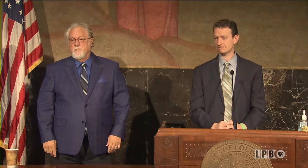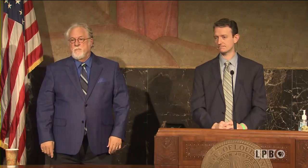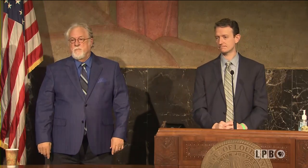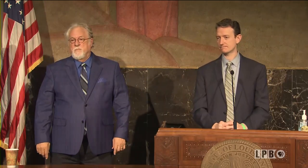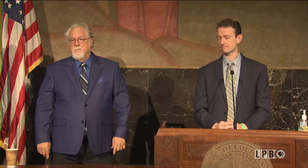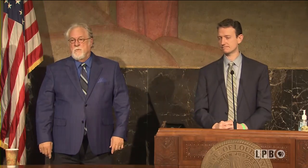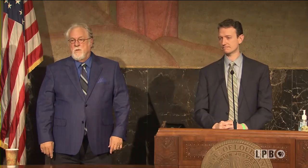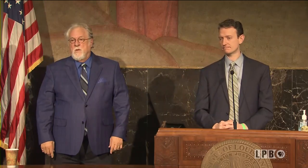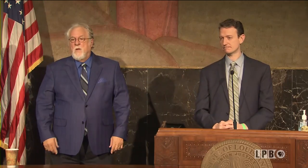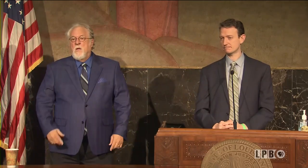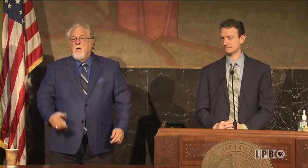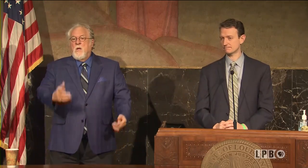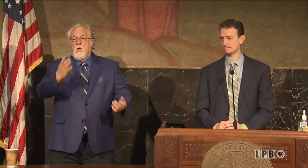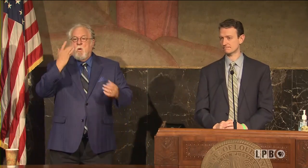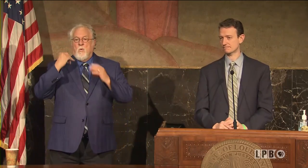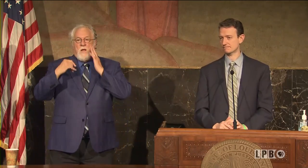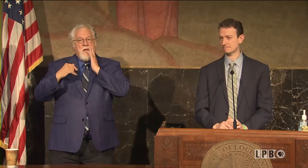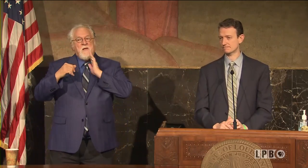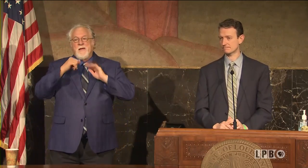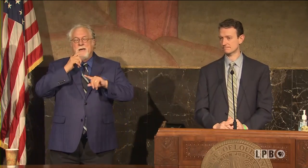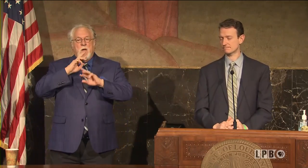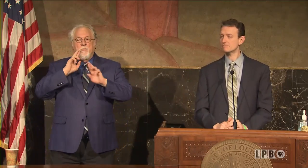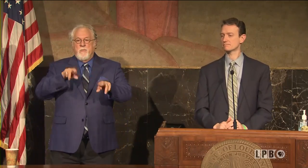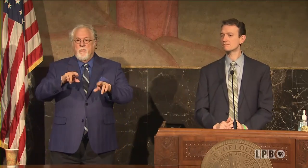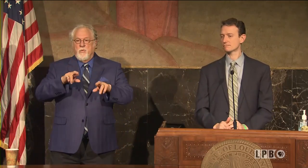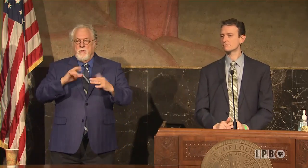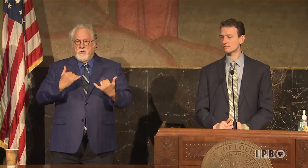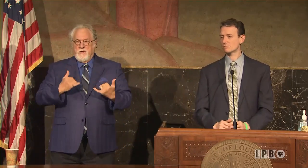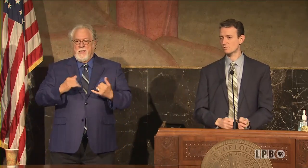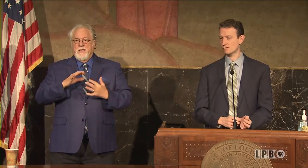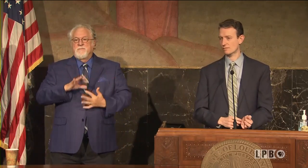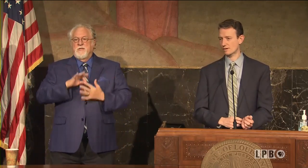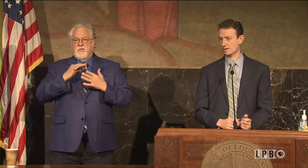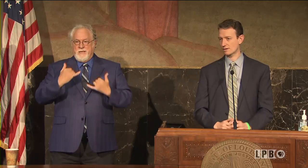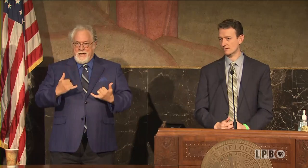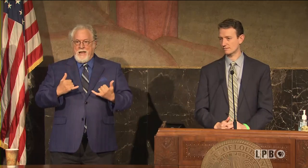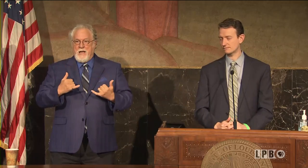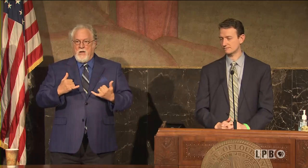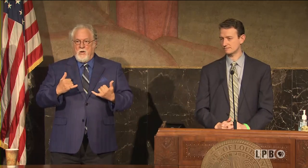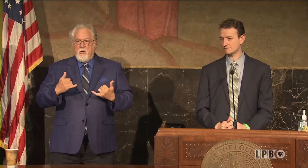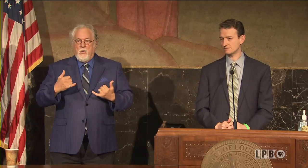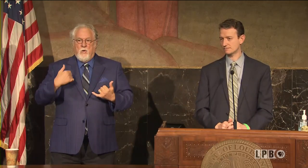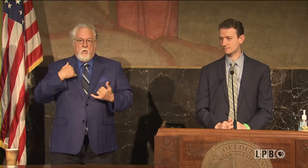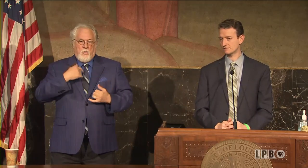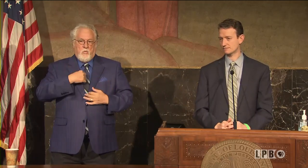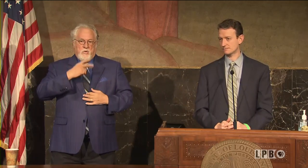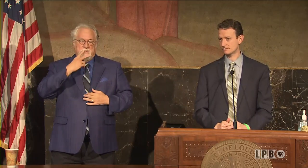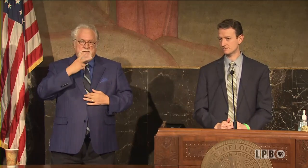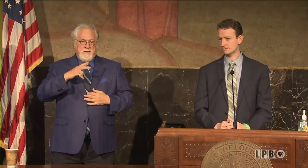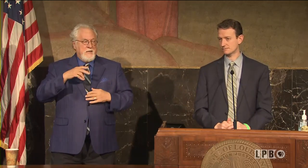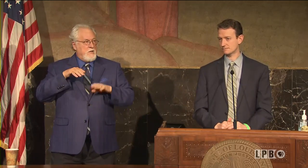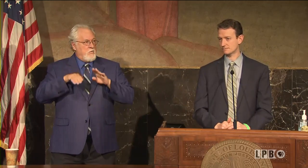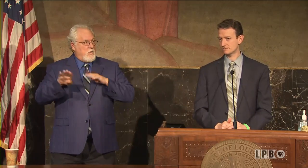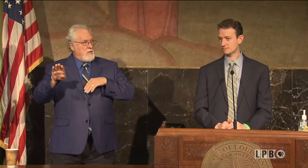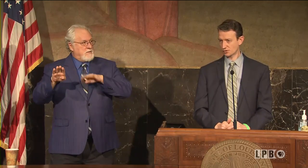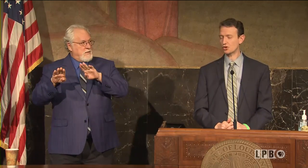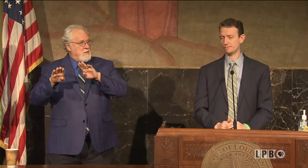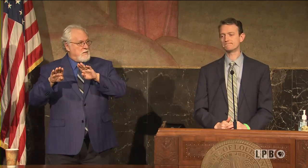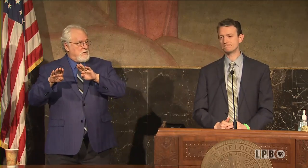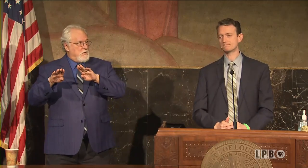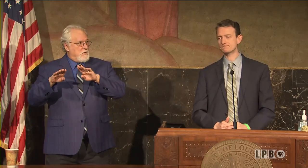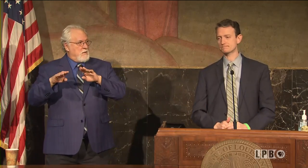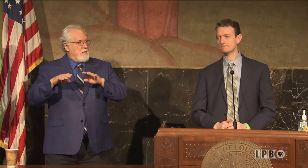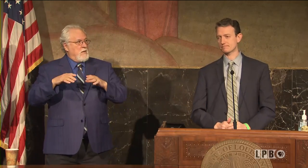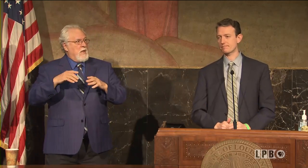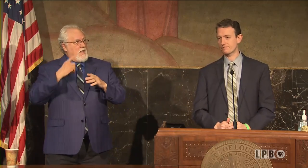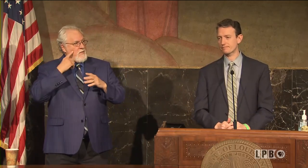about why you guys didn't report data today, and especially now, considering we are seeing these rising cases. Sure.